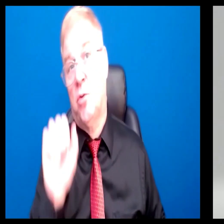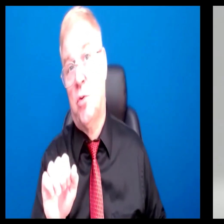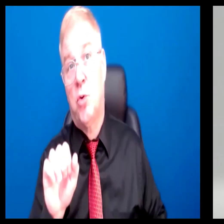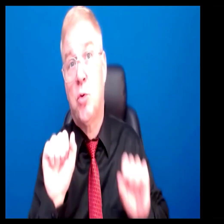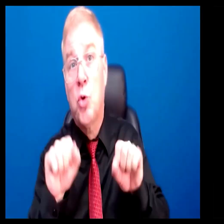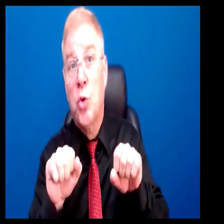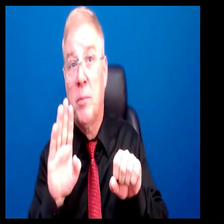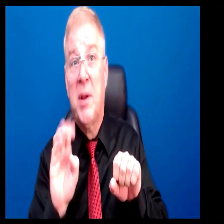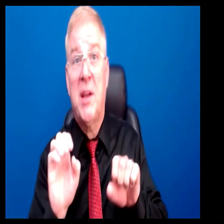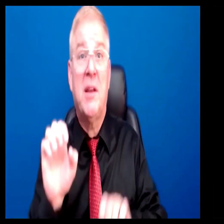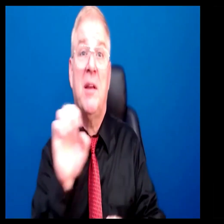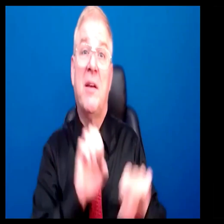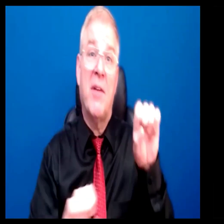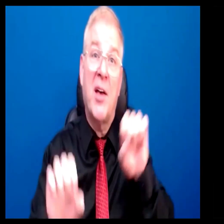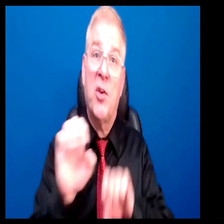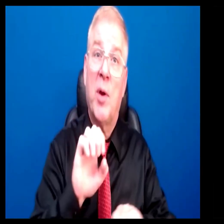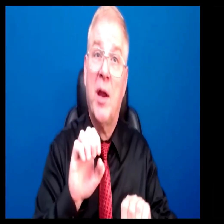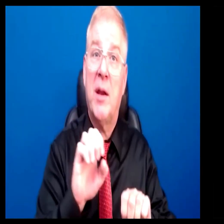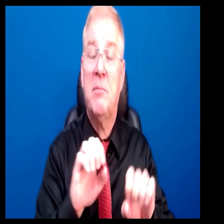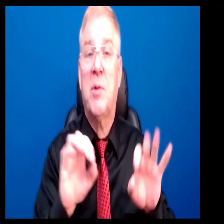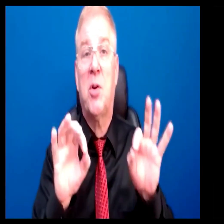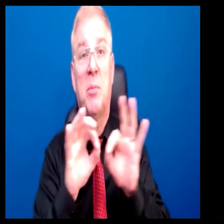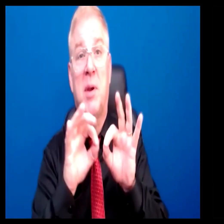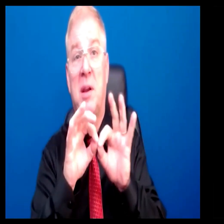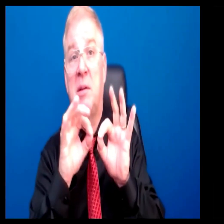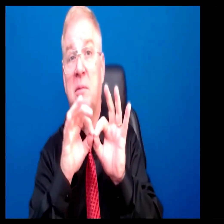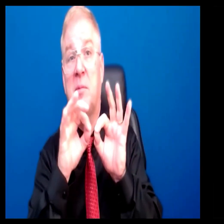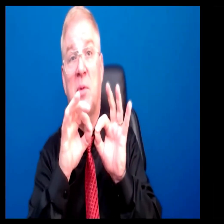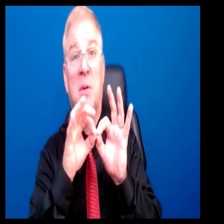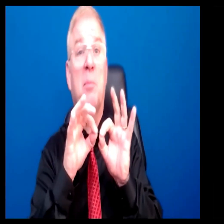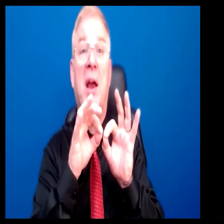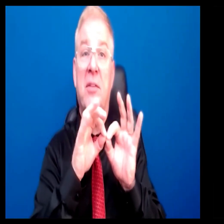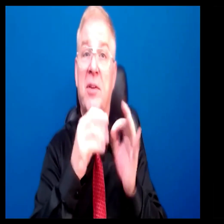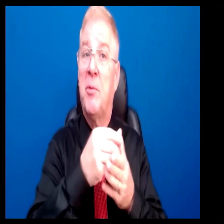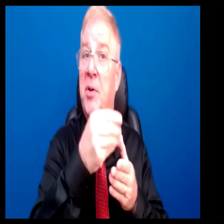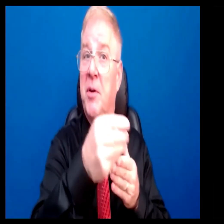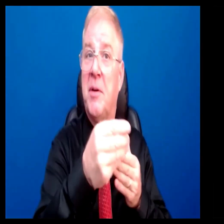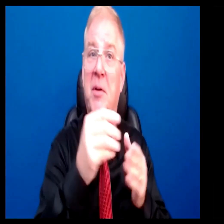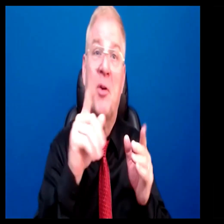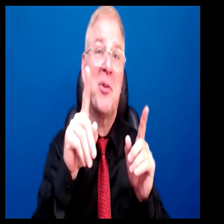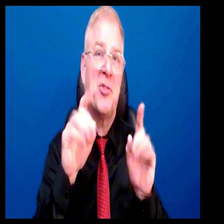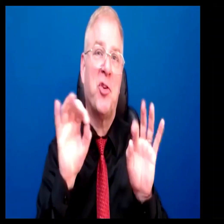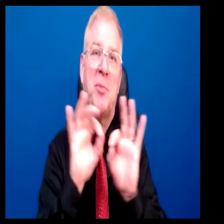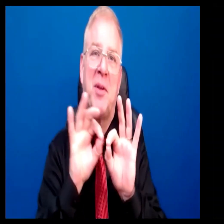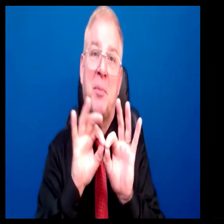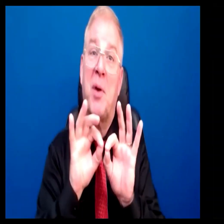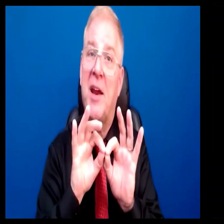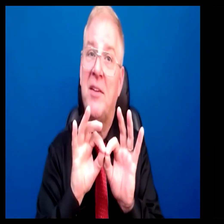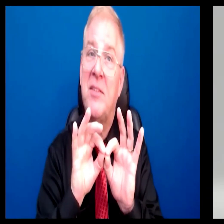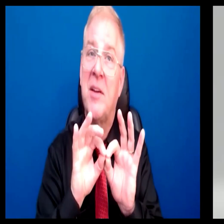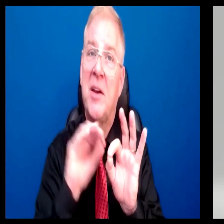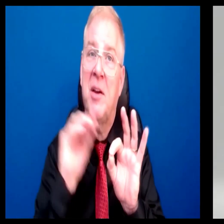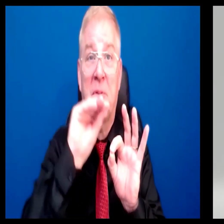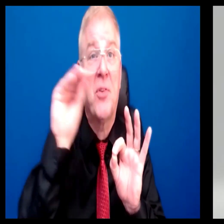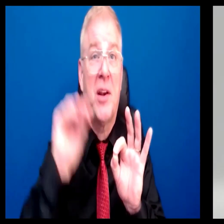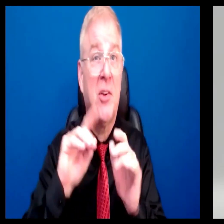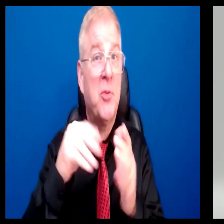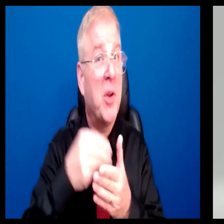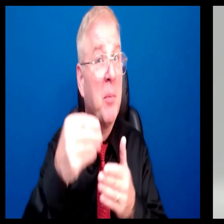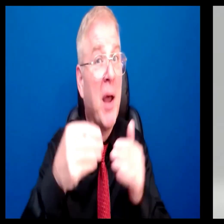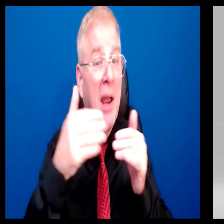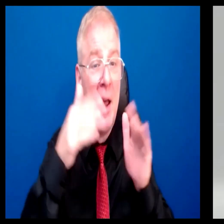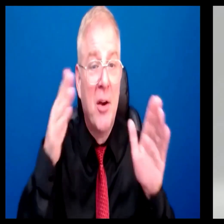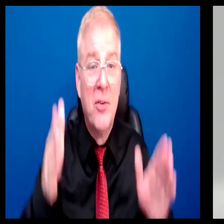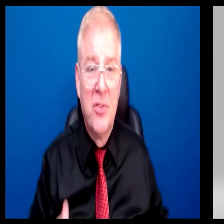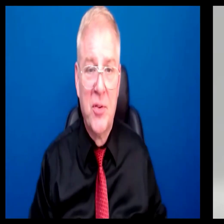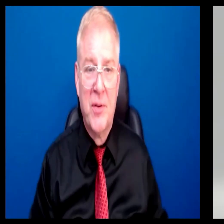Rate could be evaluate. It could be the pricing when you, or excuse me, the price percentage